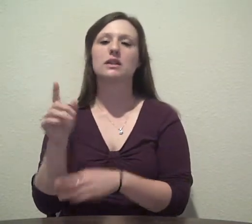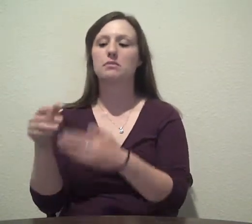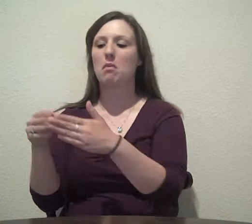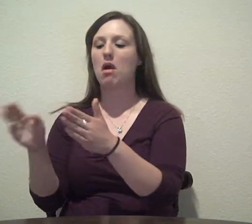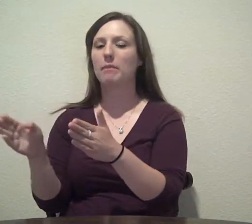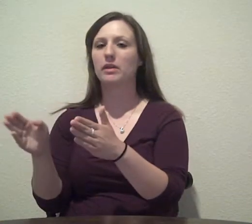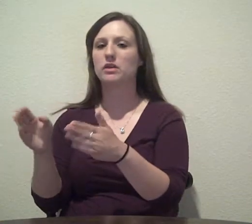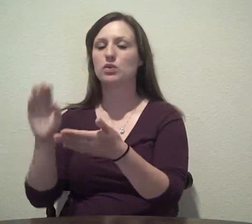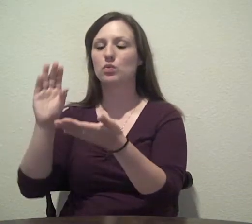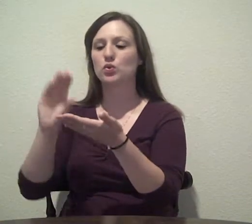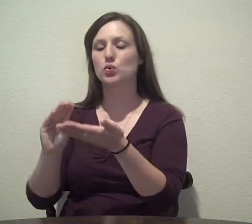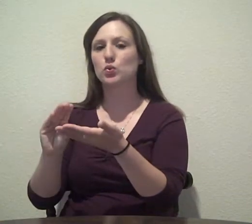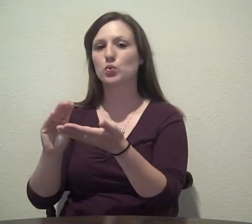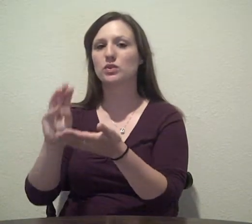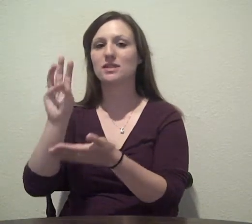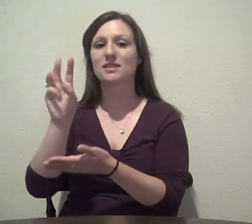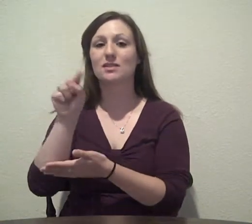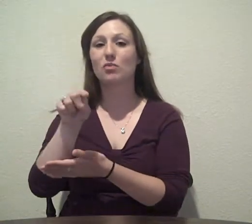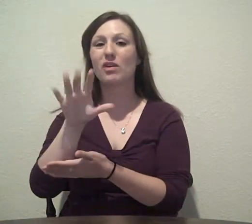was reduced to 6.5 million.